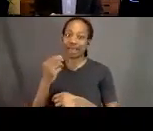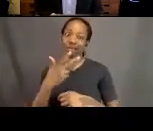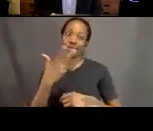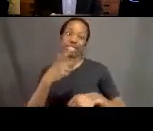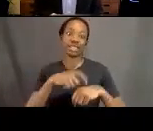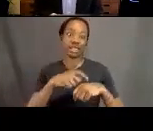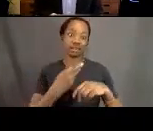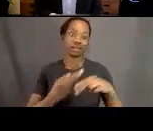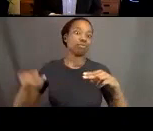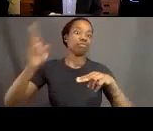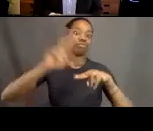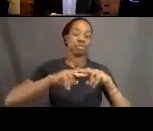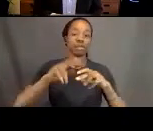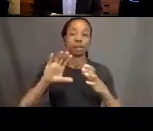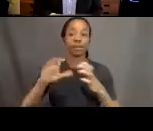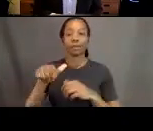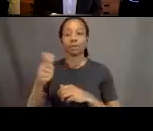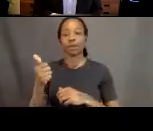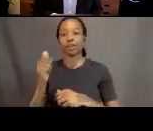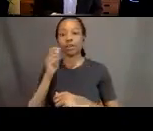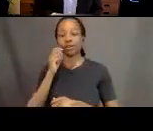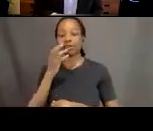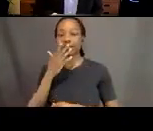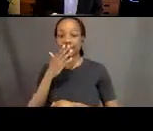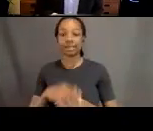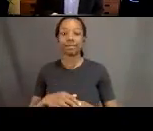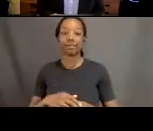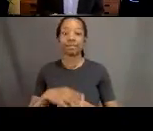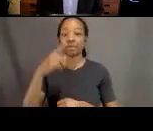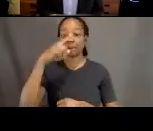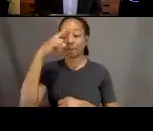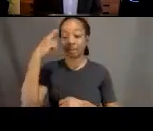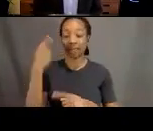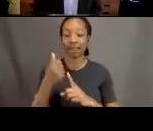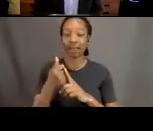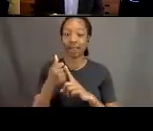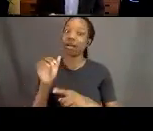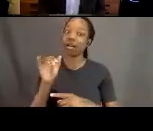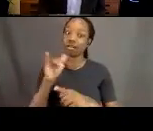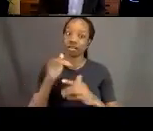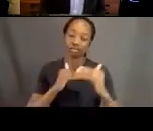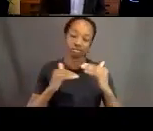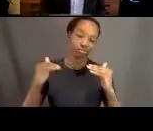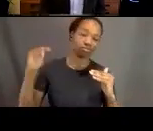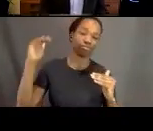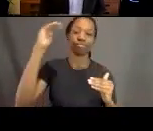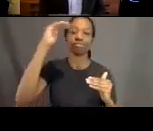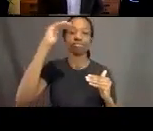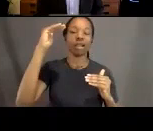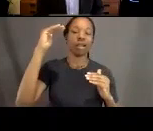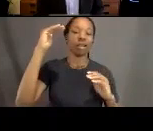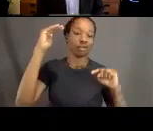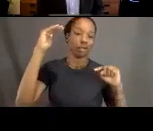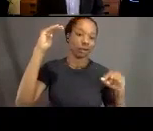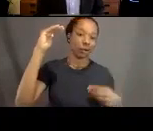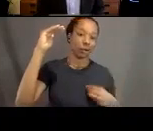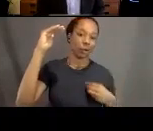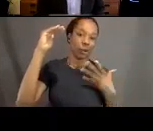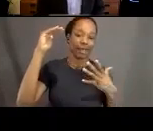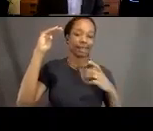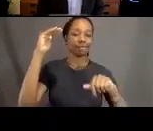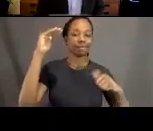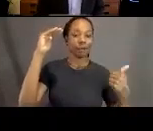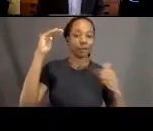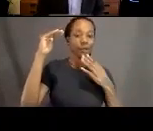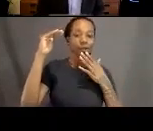And then Black is also disproportionately higher than among white and other. And so